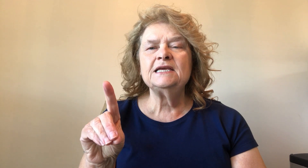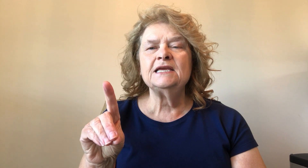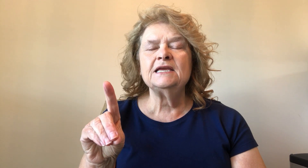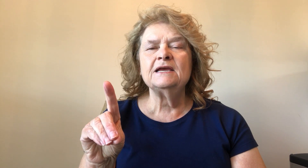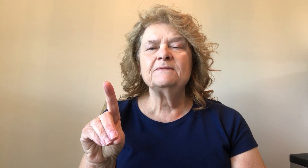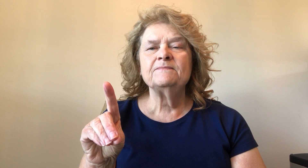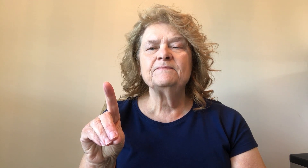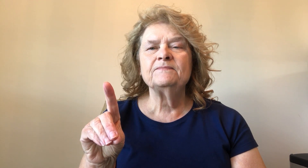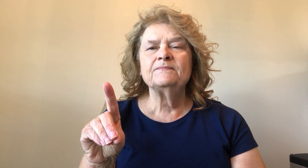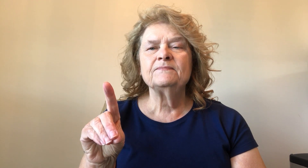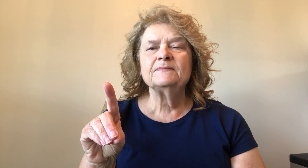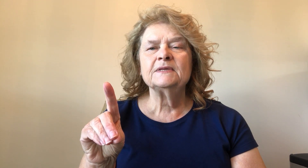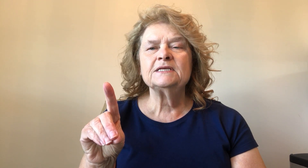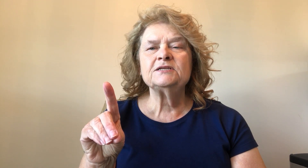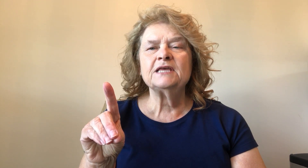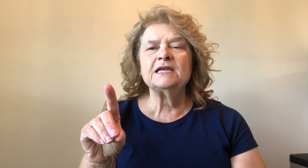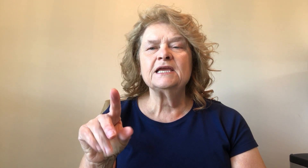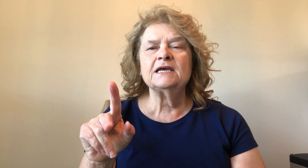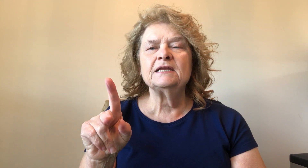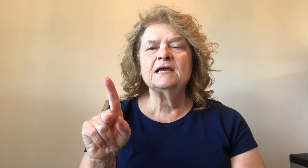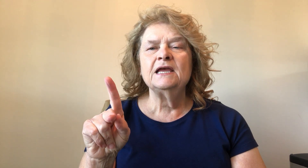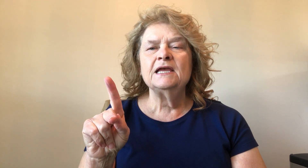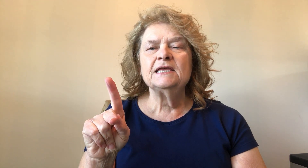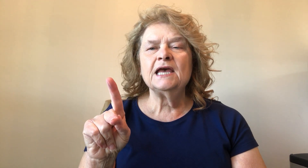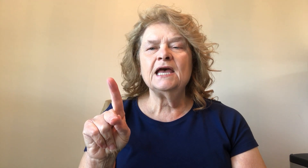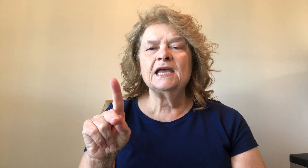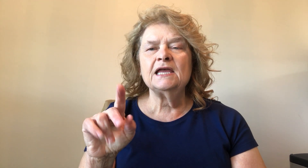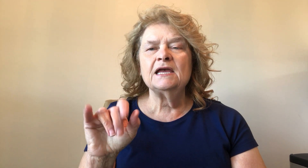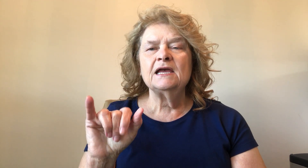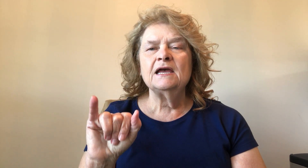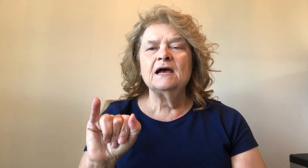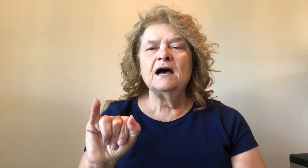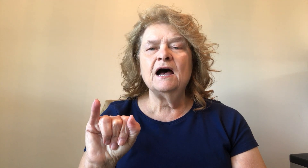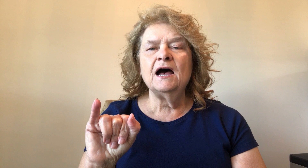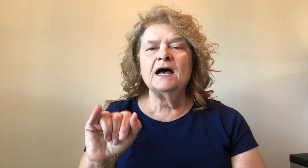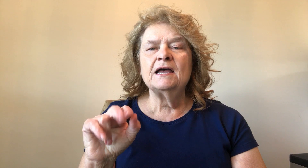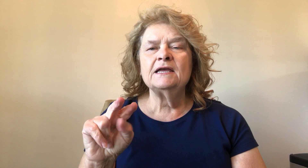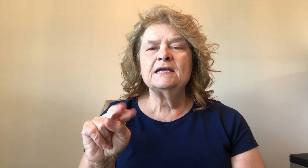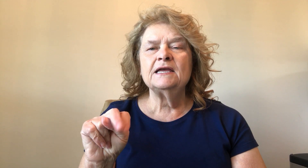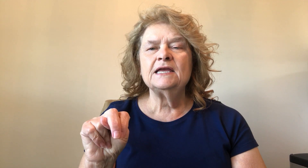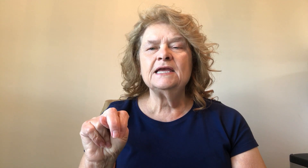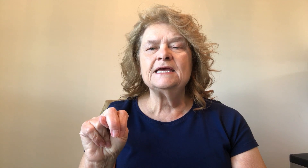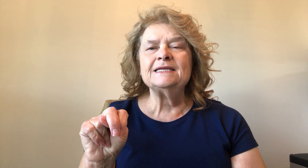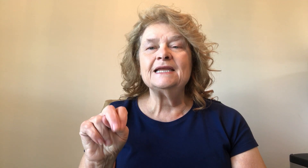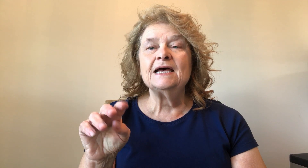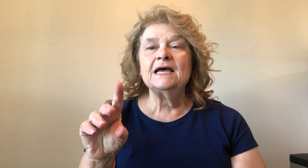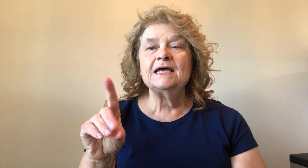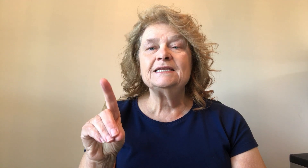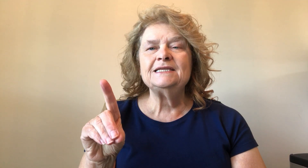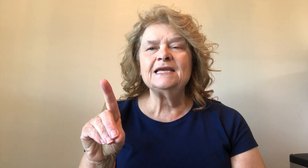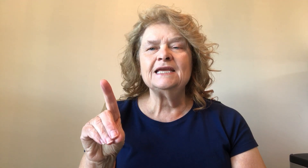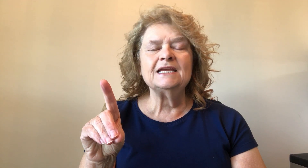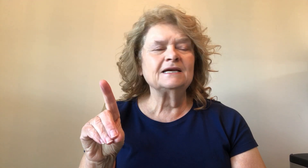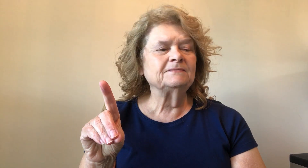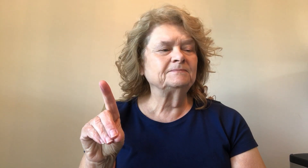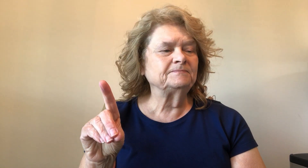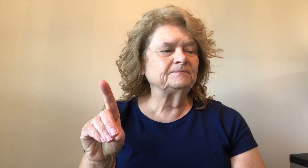K-I-N-D. Let's do that again. K-I-N-D. D.